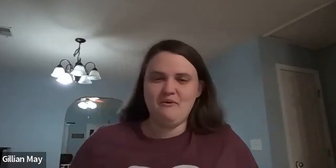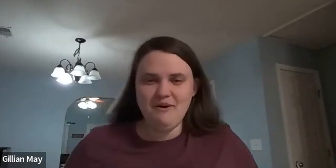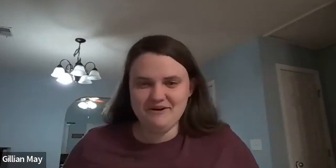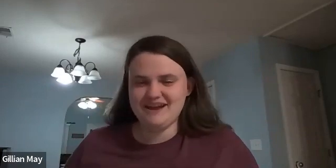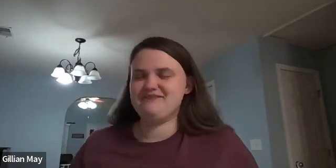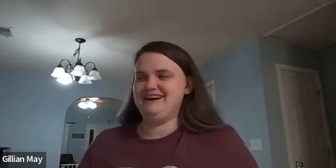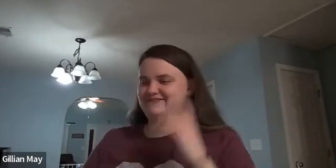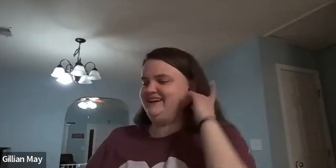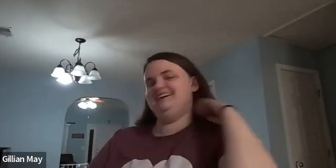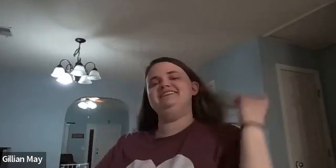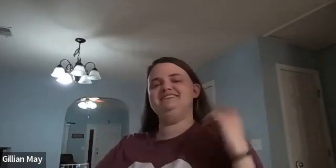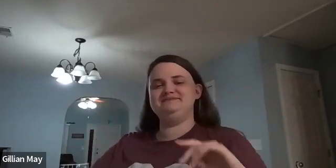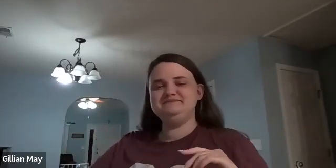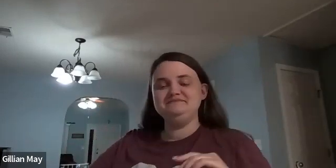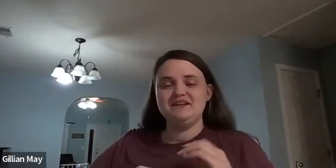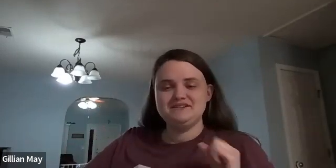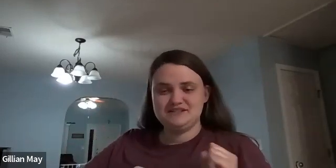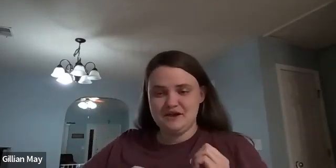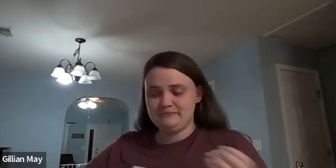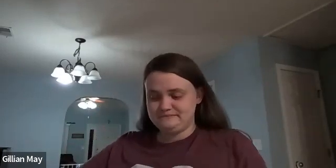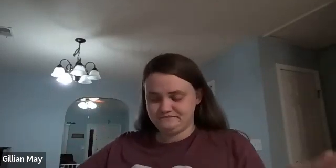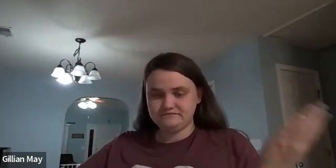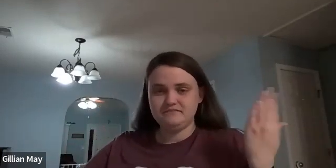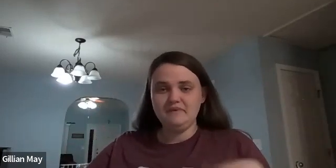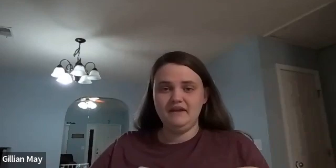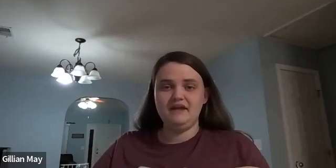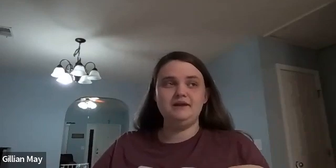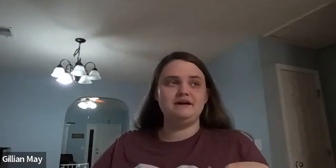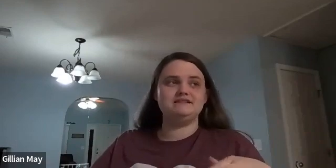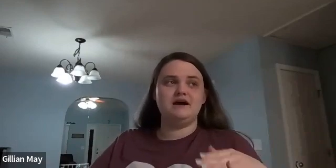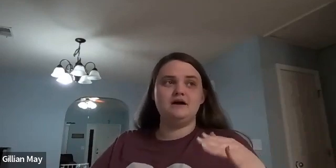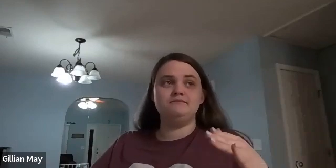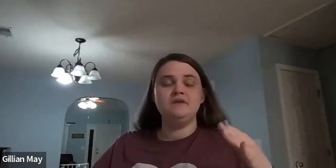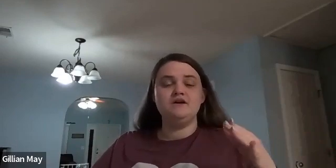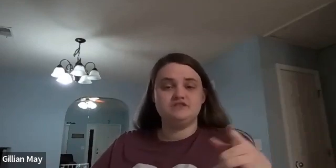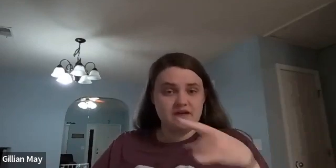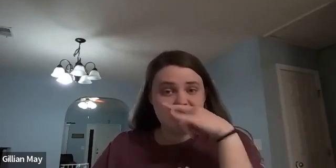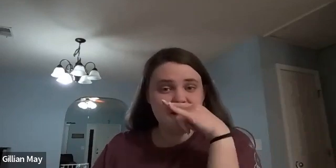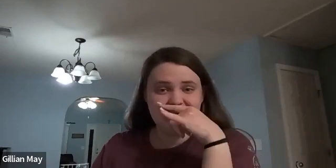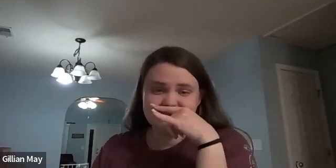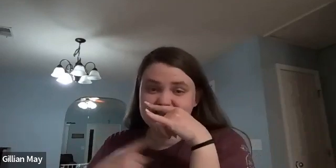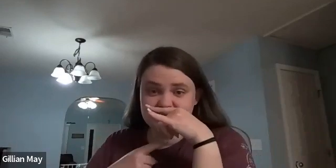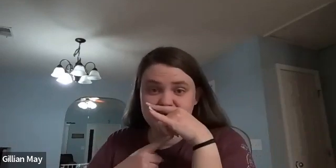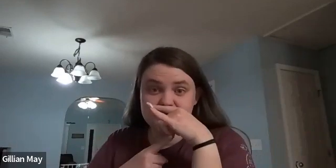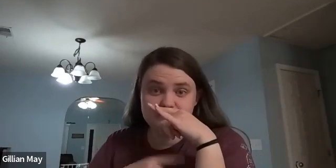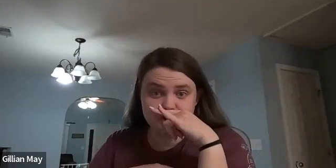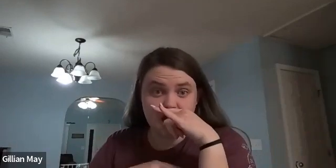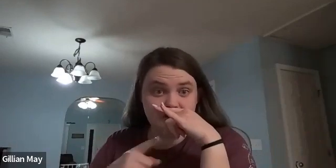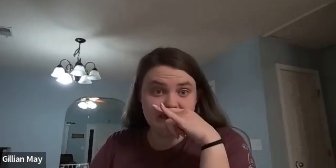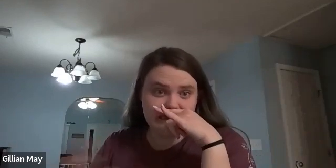won't work out great. So anyways, So that's how I just didn't use this for child and kid.